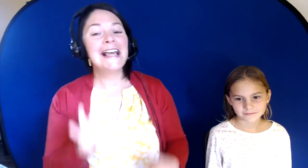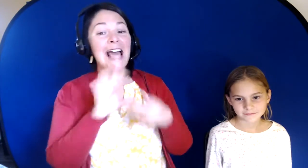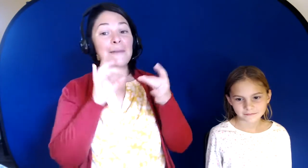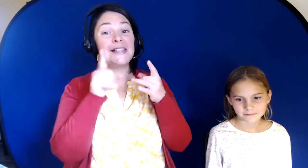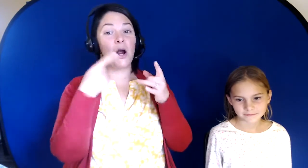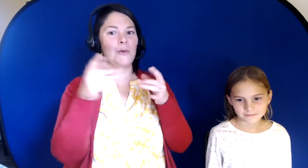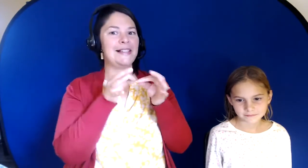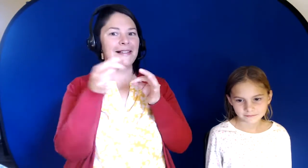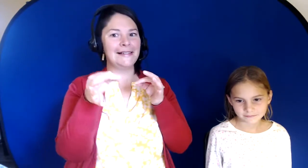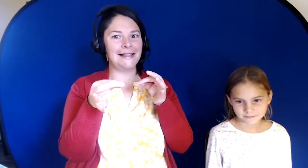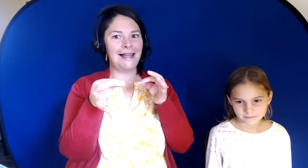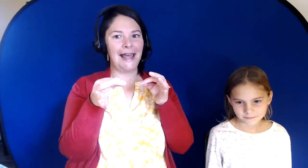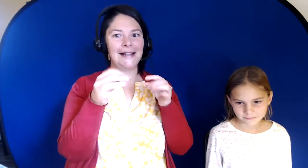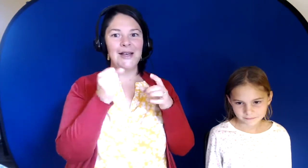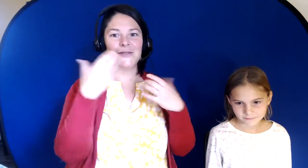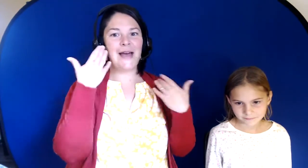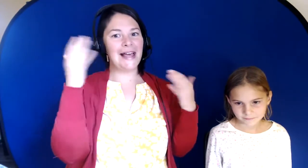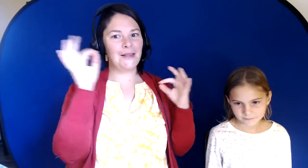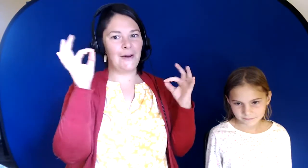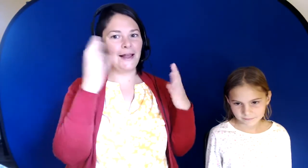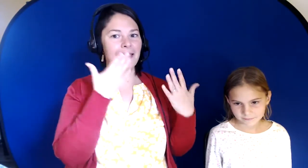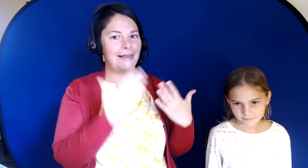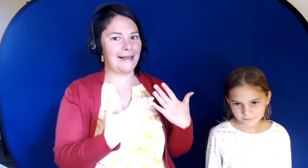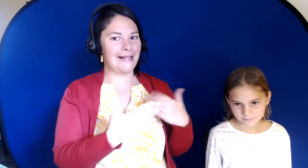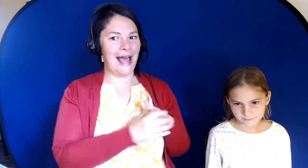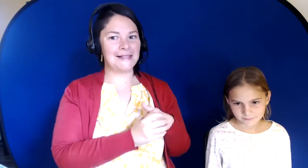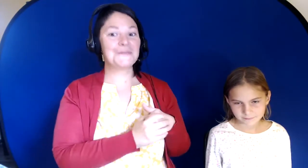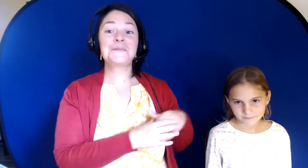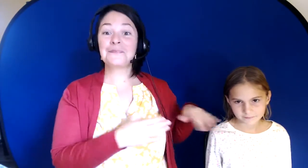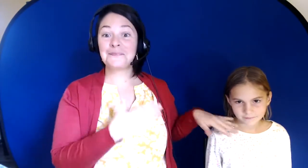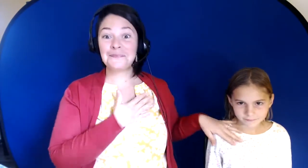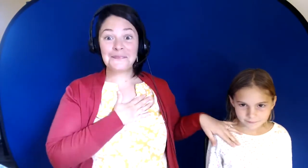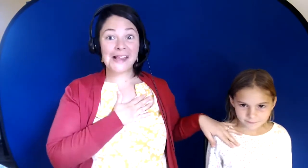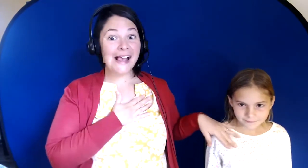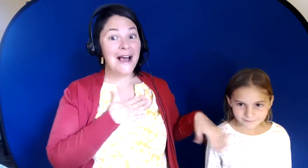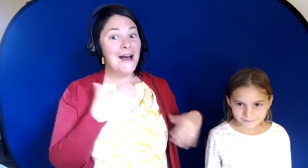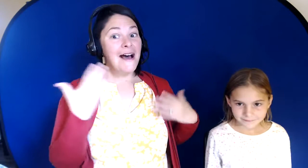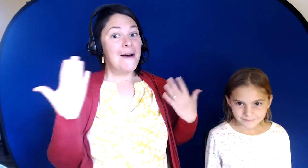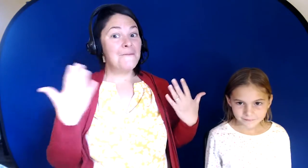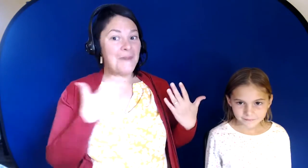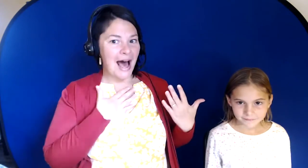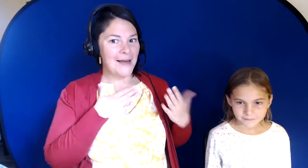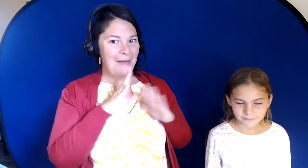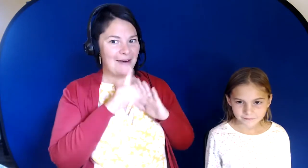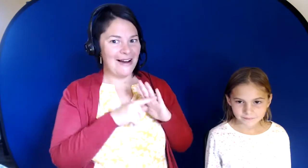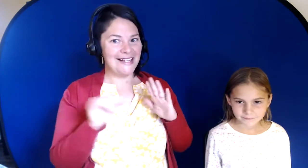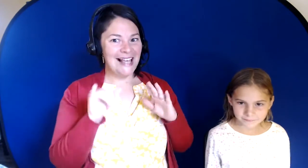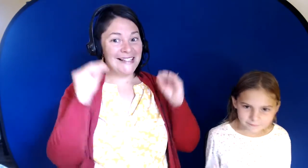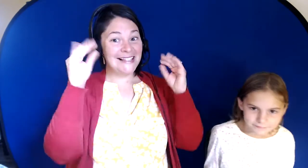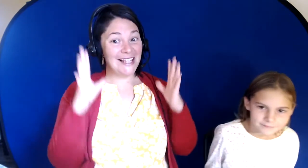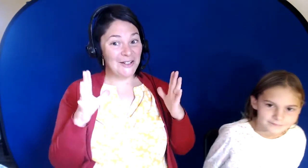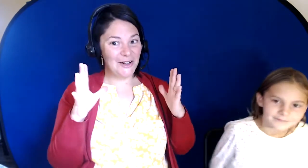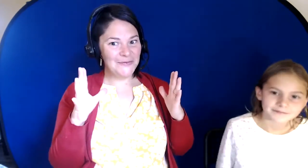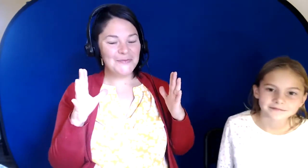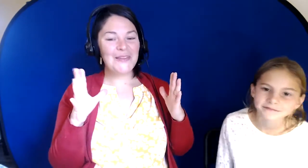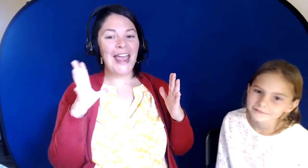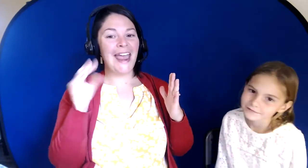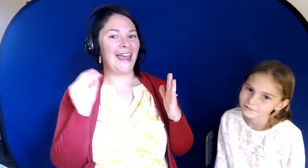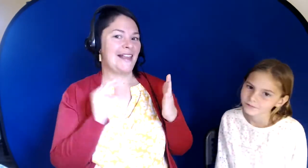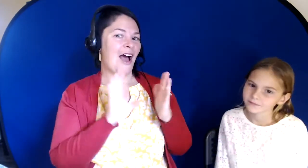Comments are always a little delayed, so I had no idea. Thanks, guys. My background is as a teacher and a